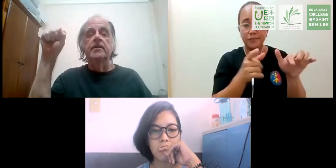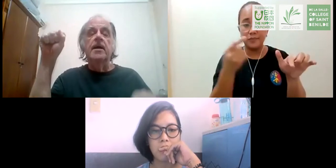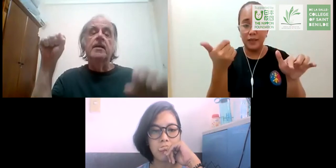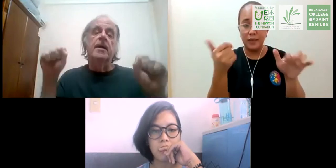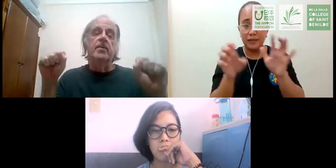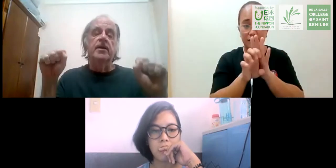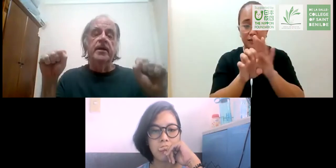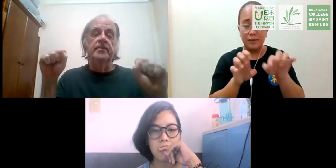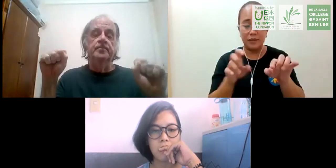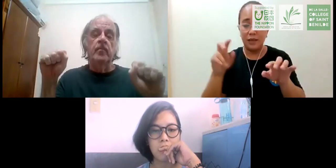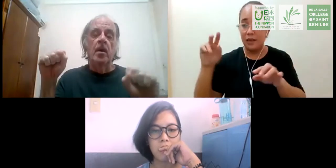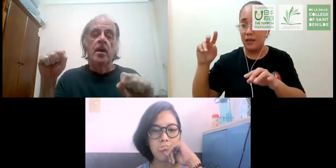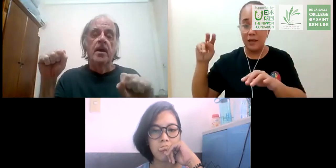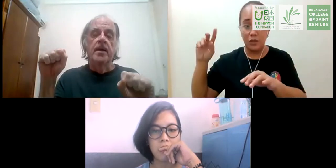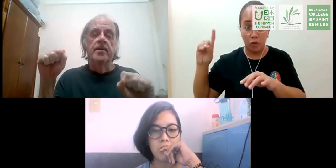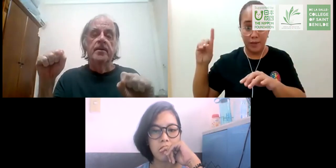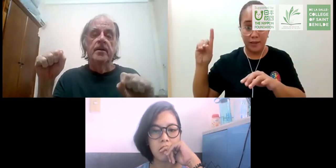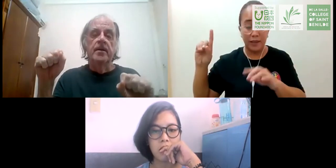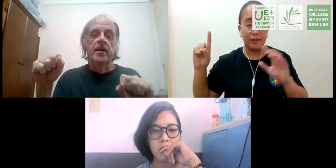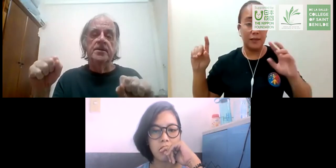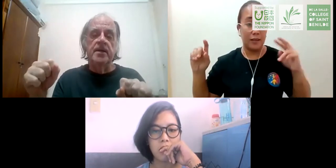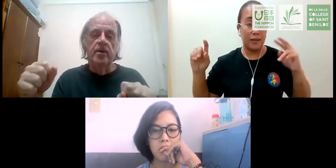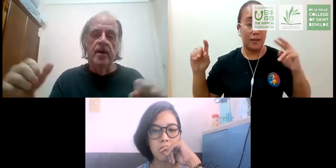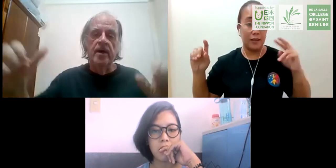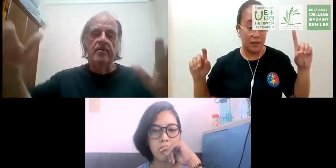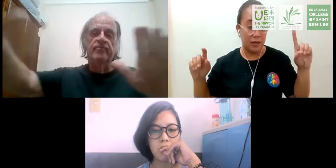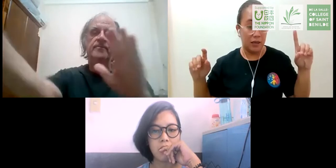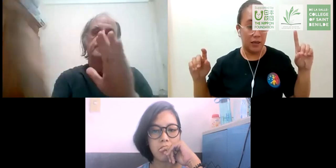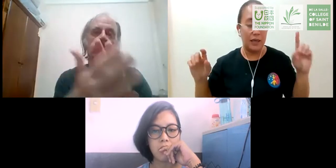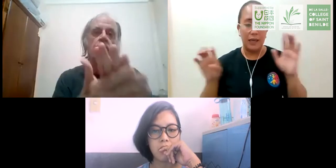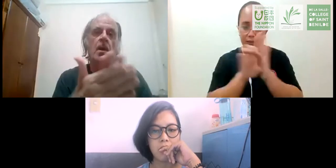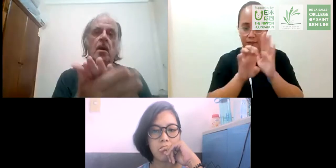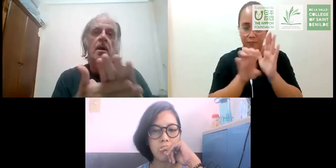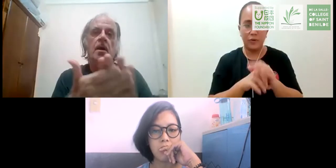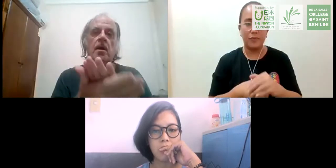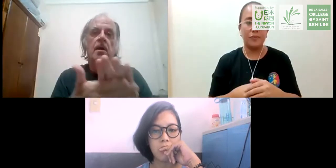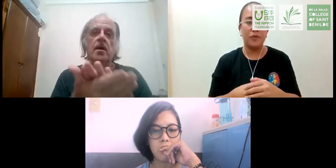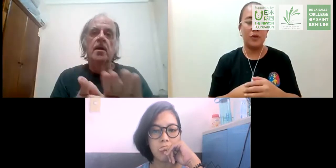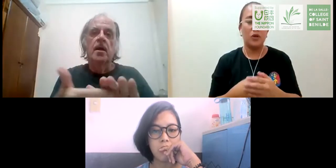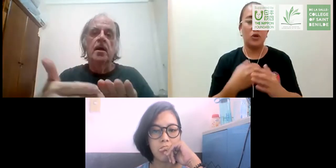hand and non-dominant hand, let's say you have